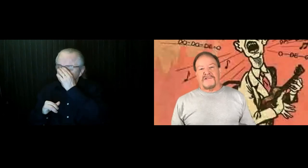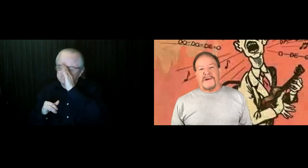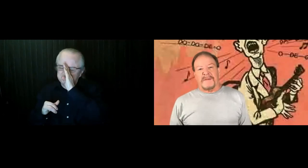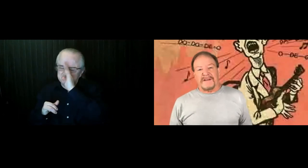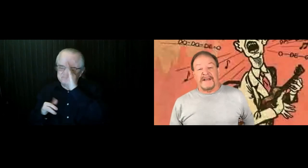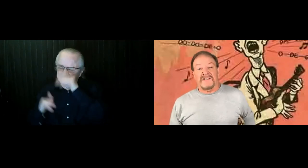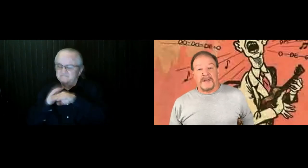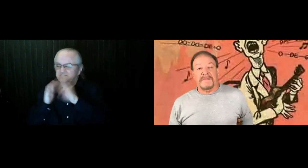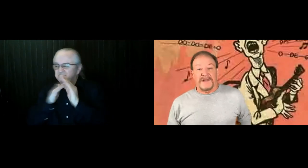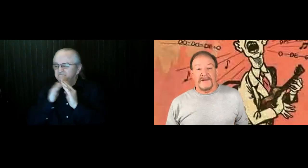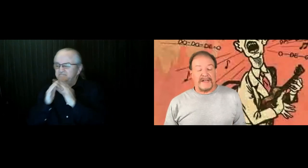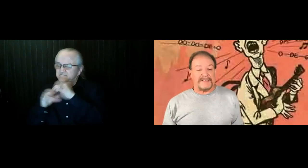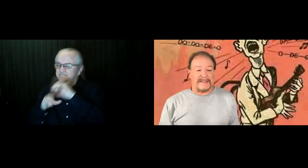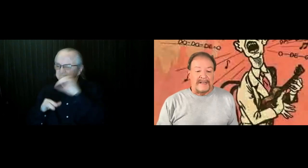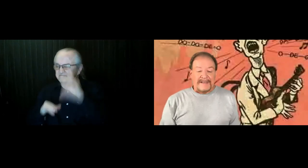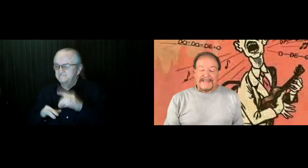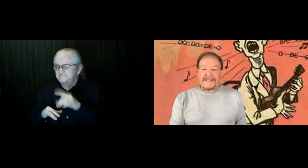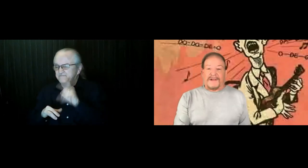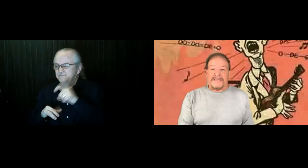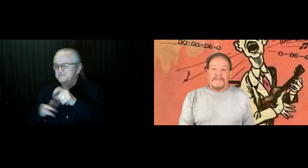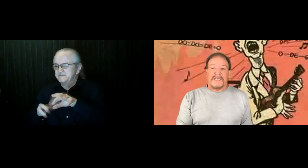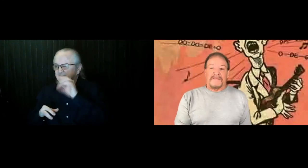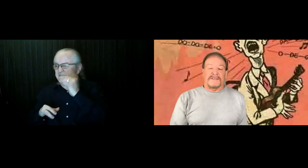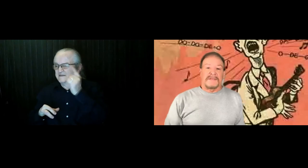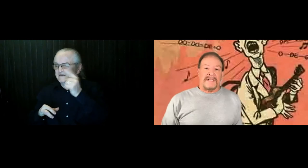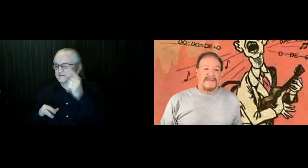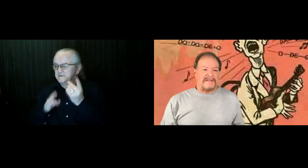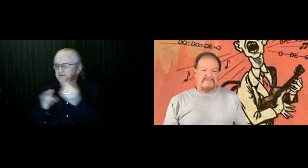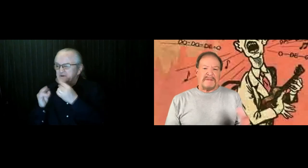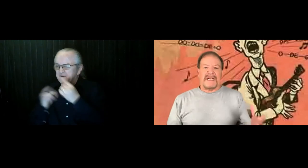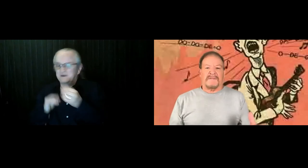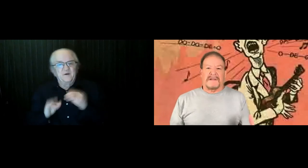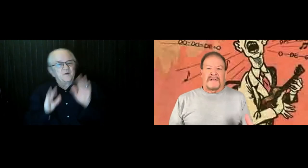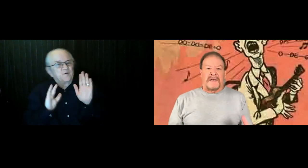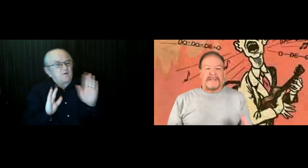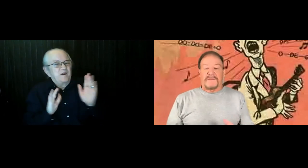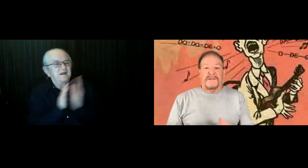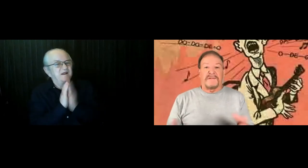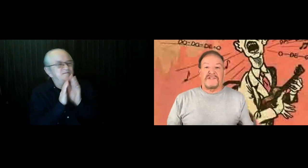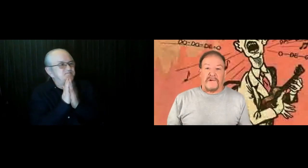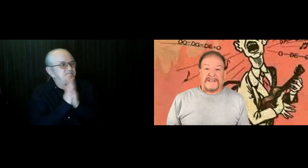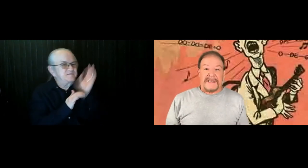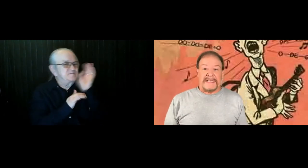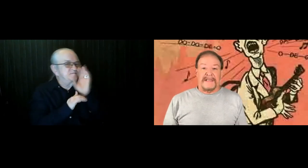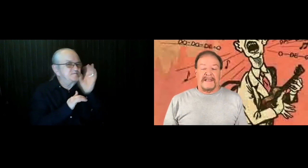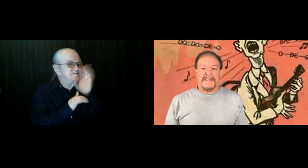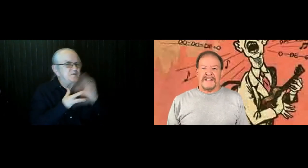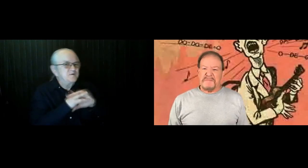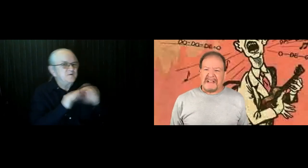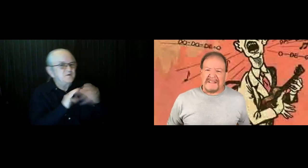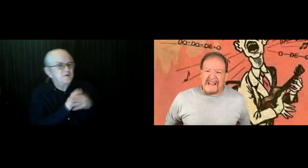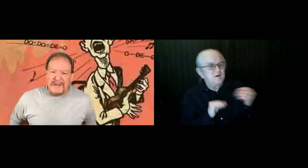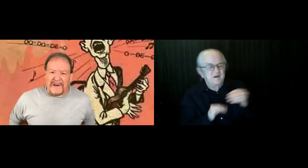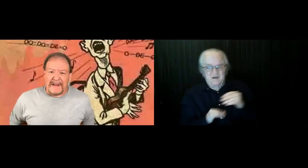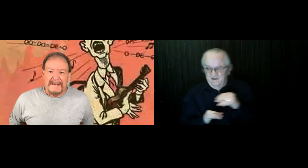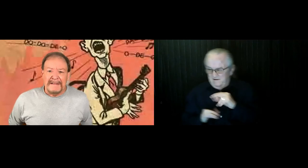get into Detroit, you're bound to find something to do. And I said, that's great, because I'm looking for some kind of, you know, maybe kind of a place where they're doing storytelling. And he said, you